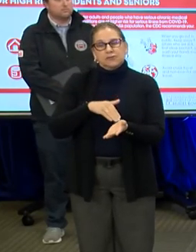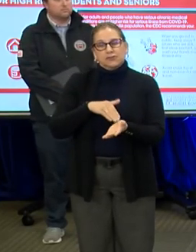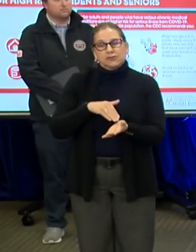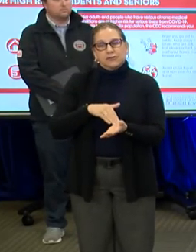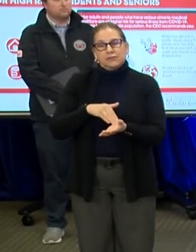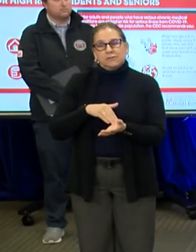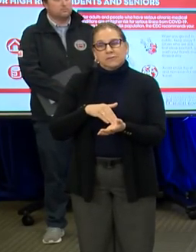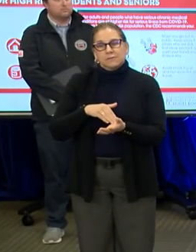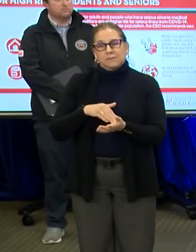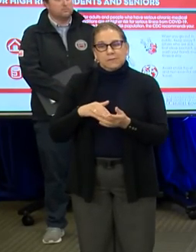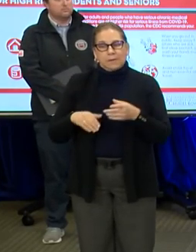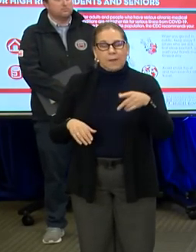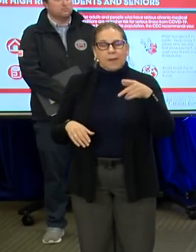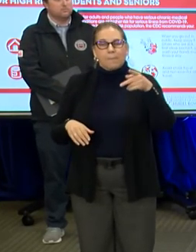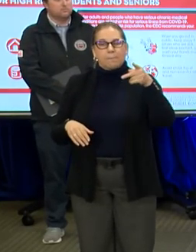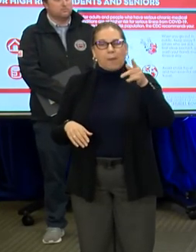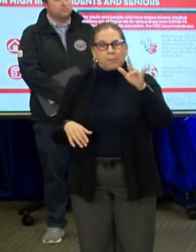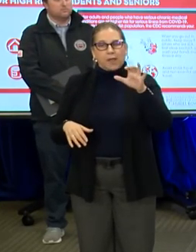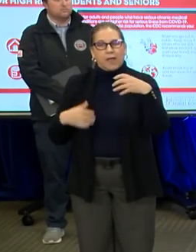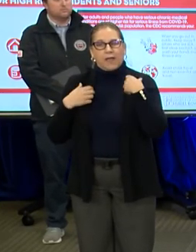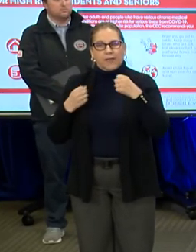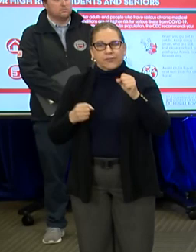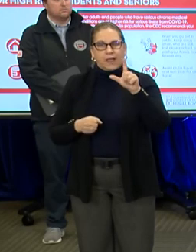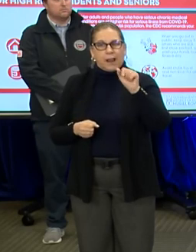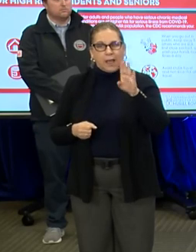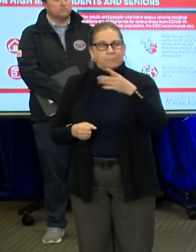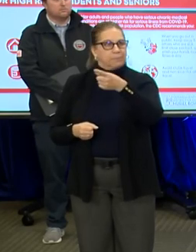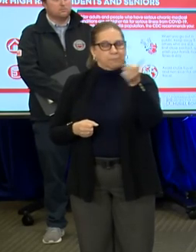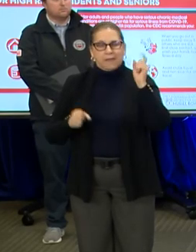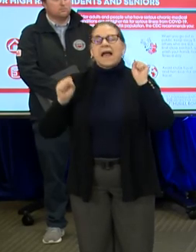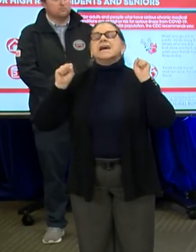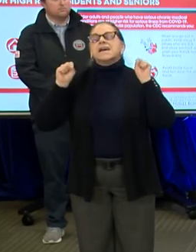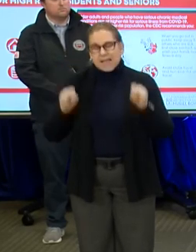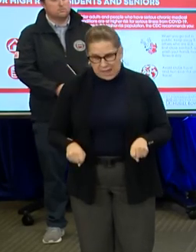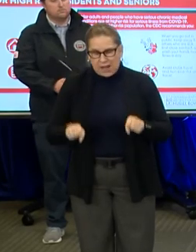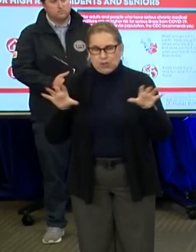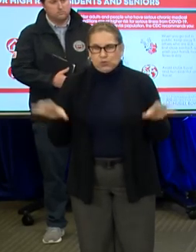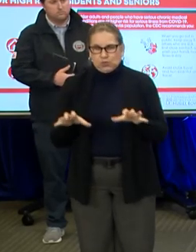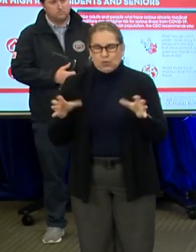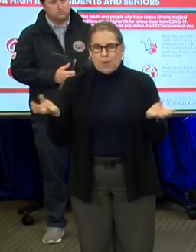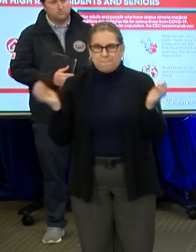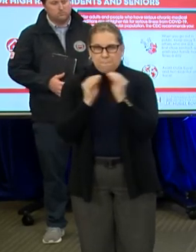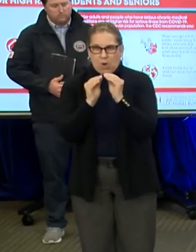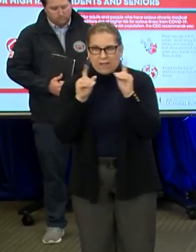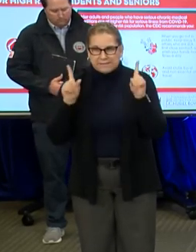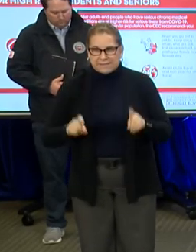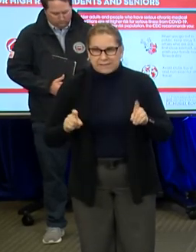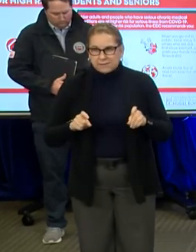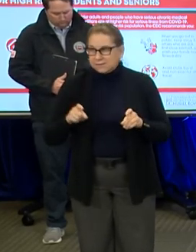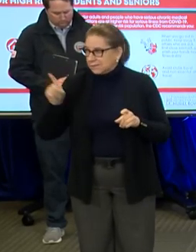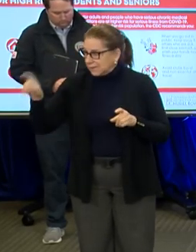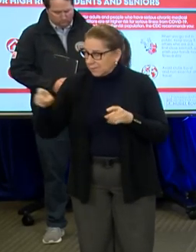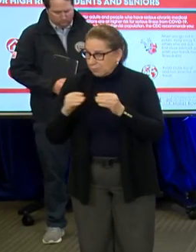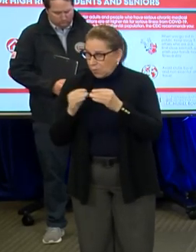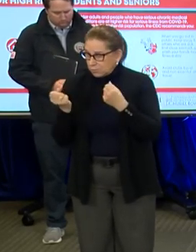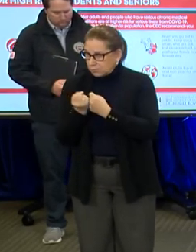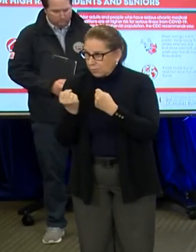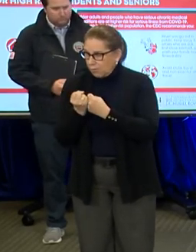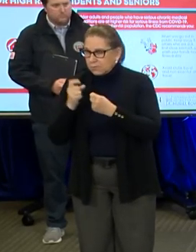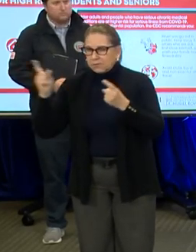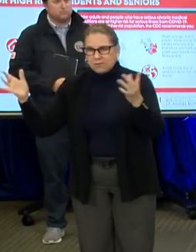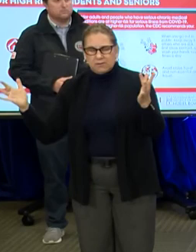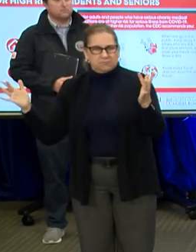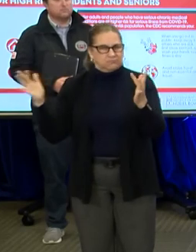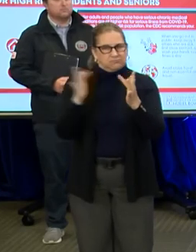do more testing. If you need support with testing, reach out to DC Health. We can help, and Dr.